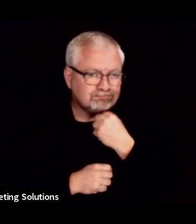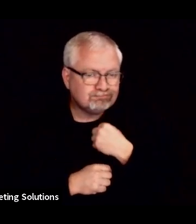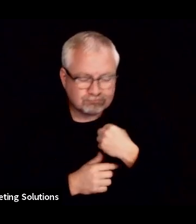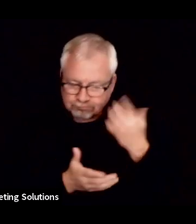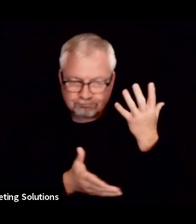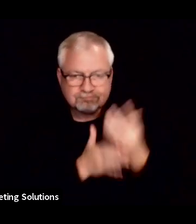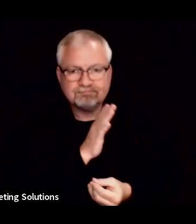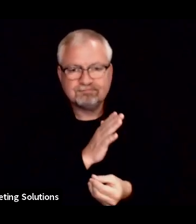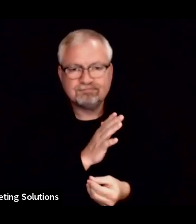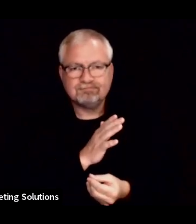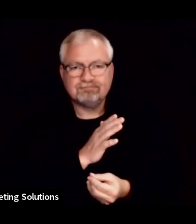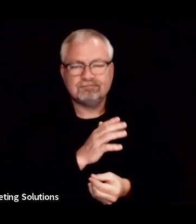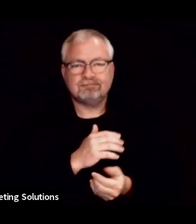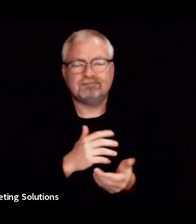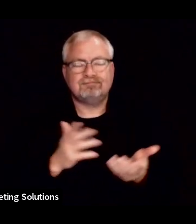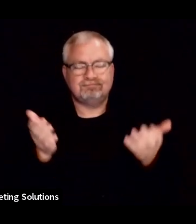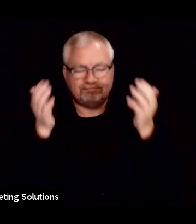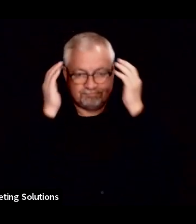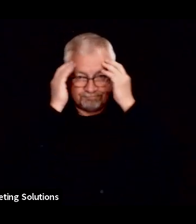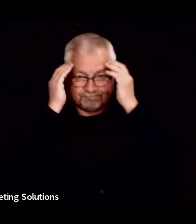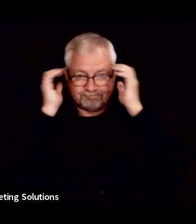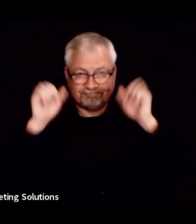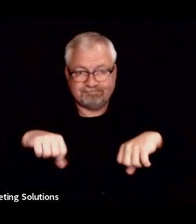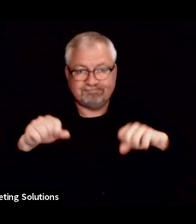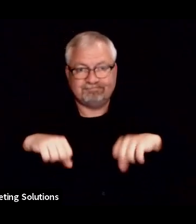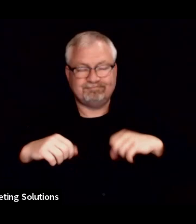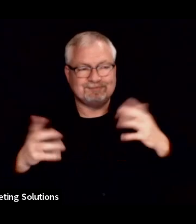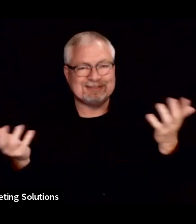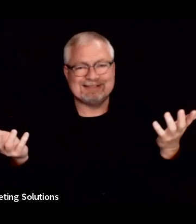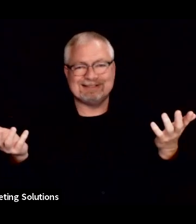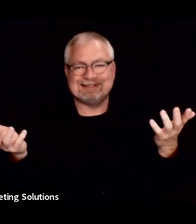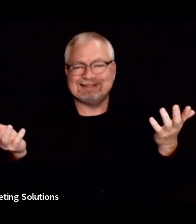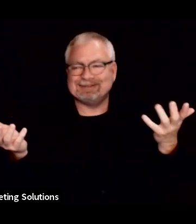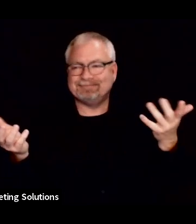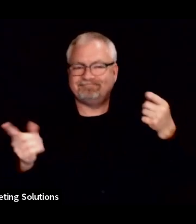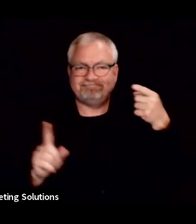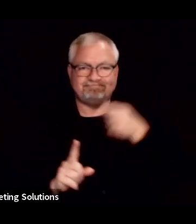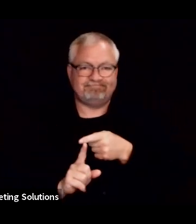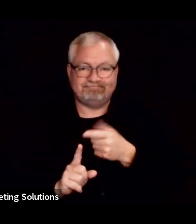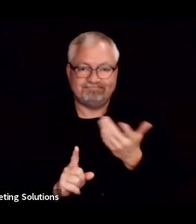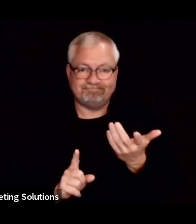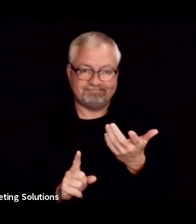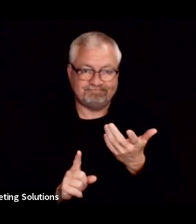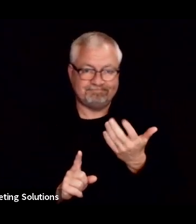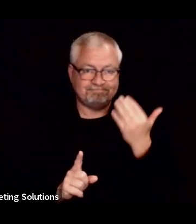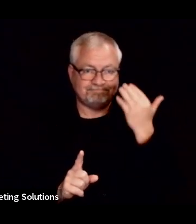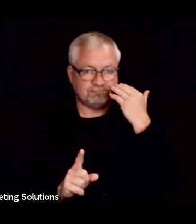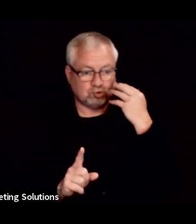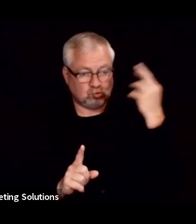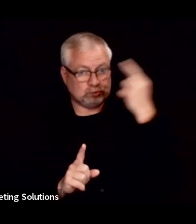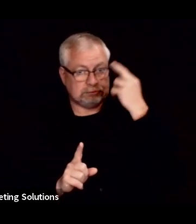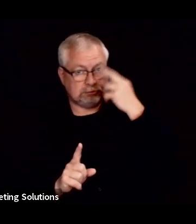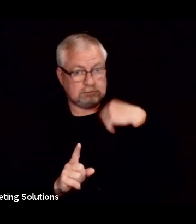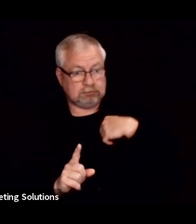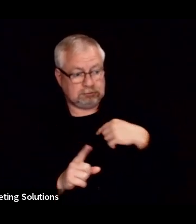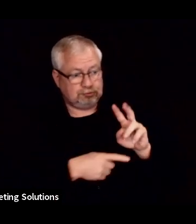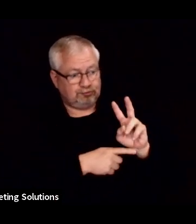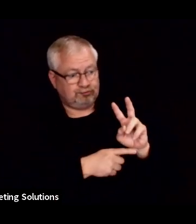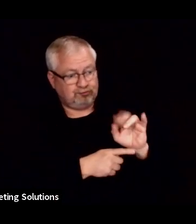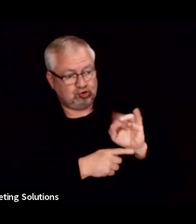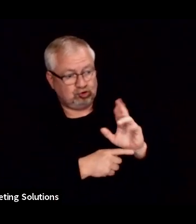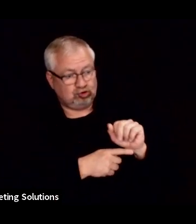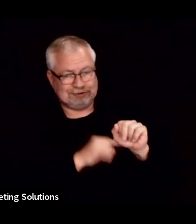than that it's just another indicator of what a disruption and a harm this virus is causing.